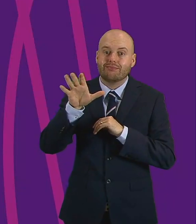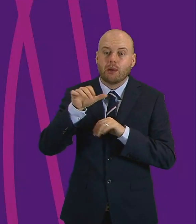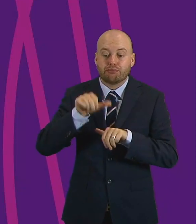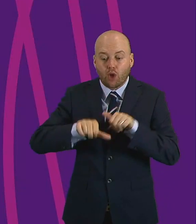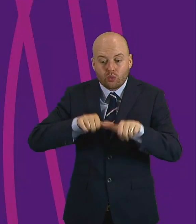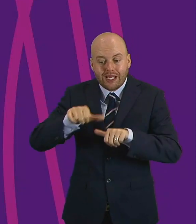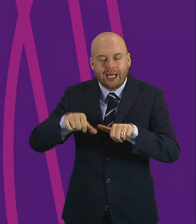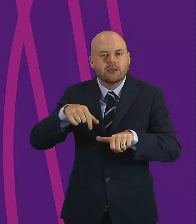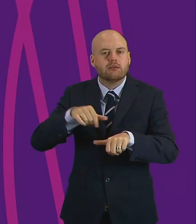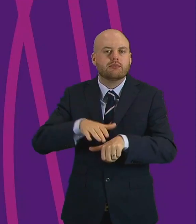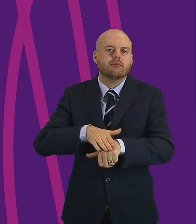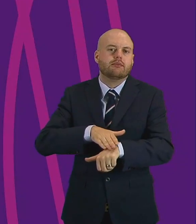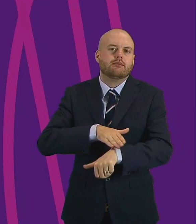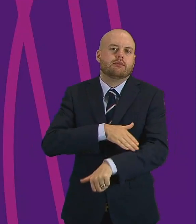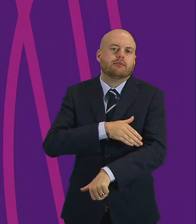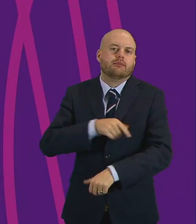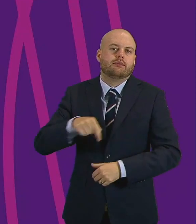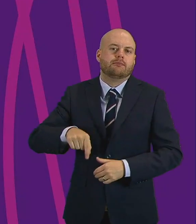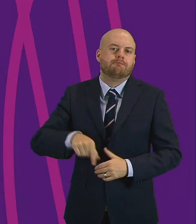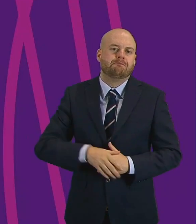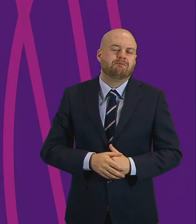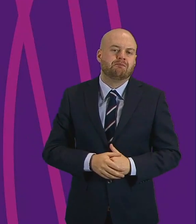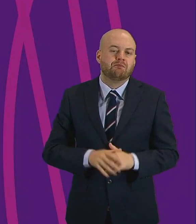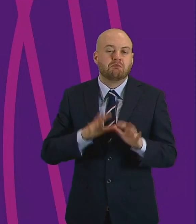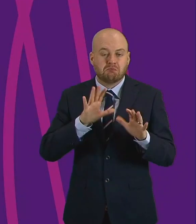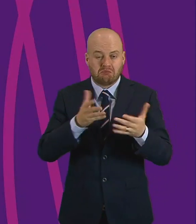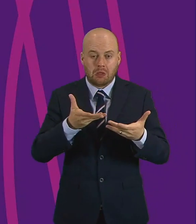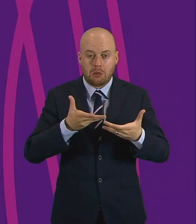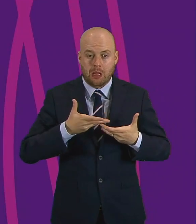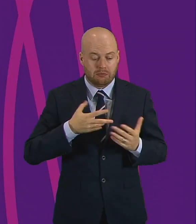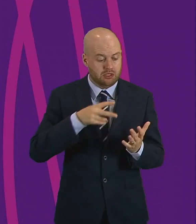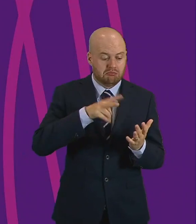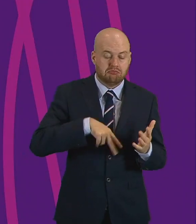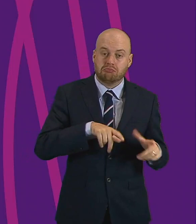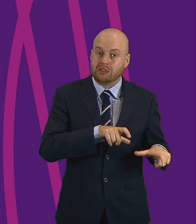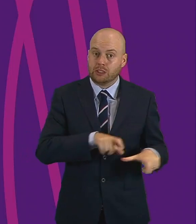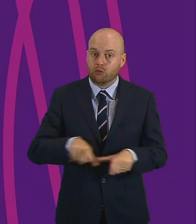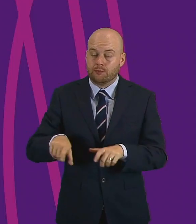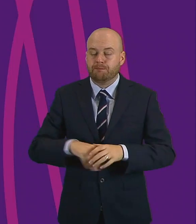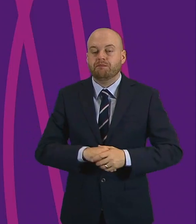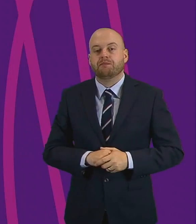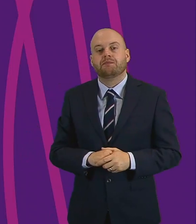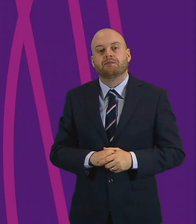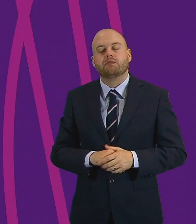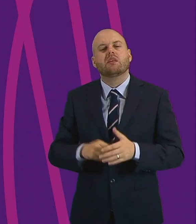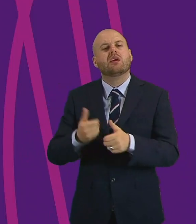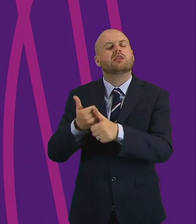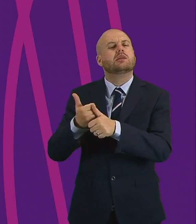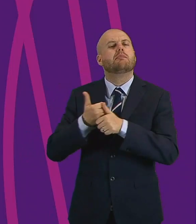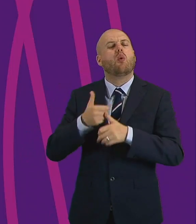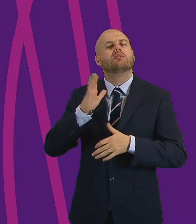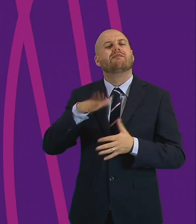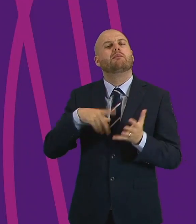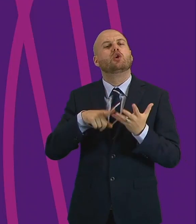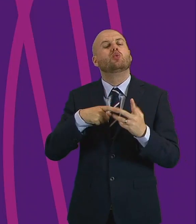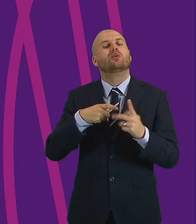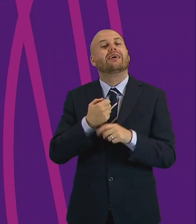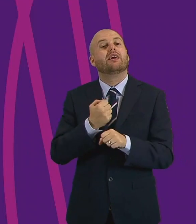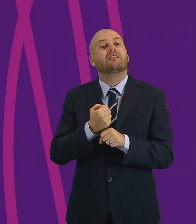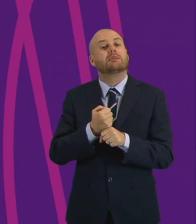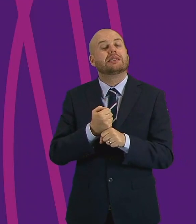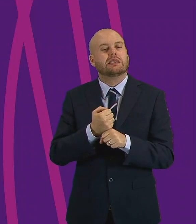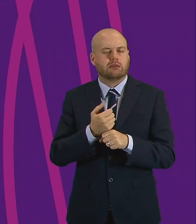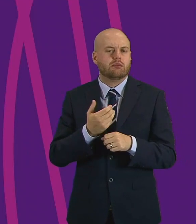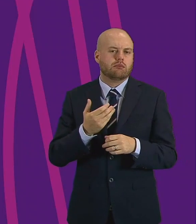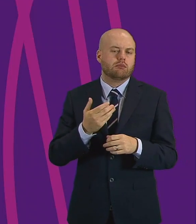like to move on. I would say that the support from the UK government has actually been noted by others. Professor